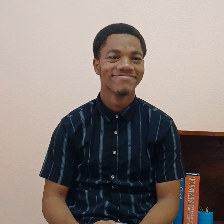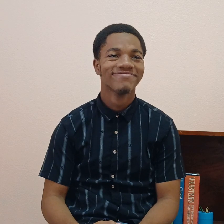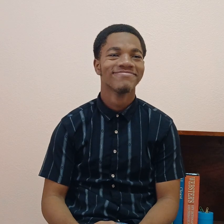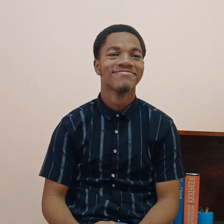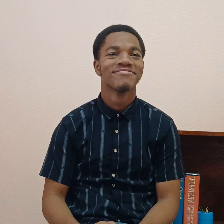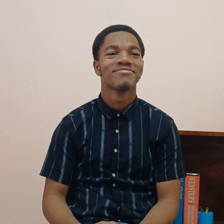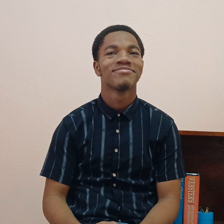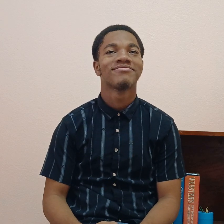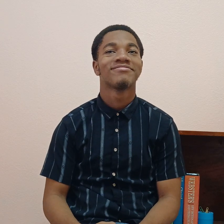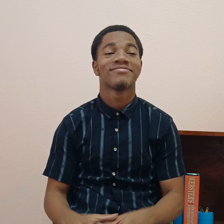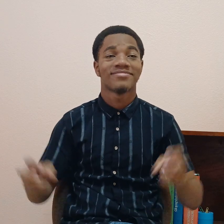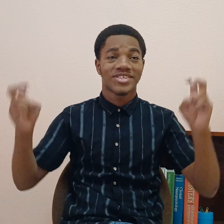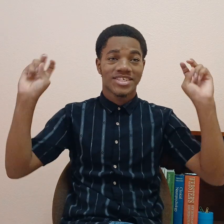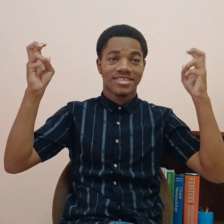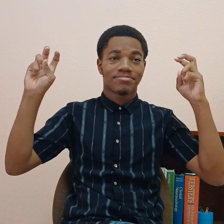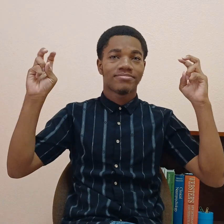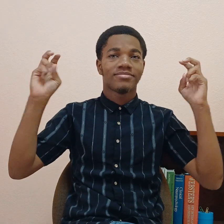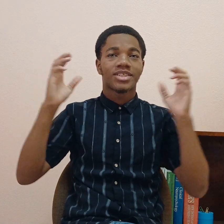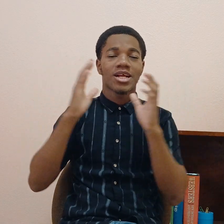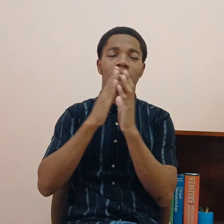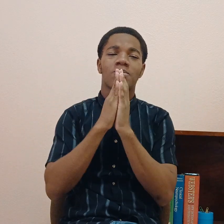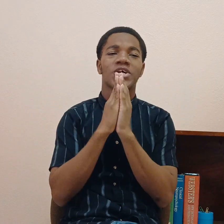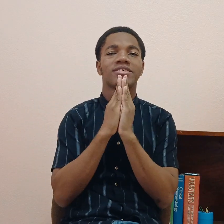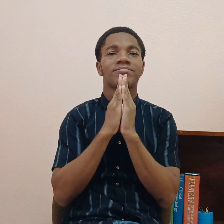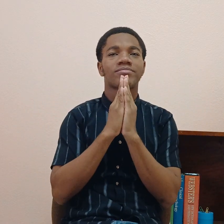A prayer of worship for children.